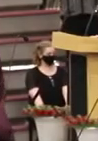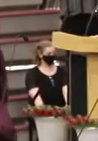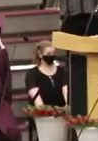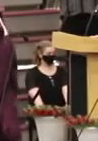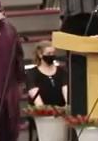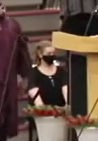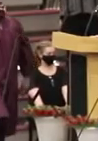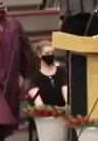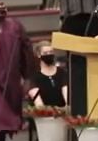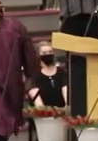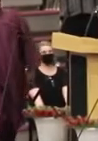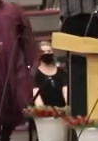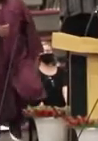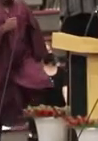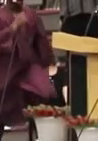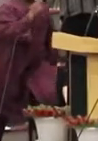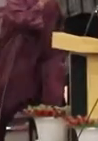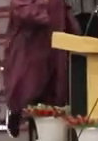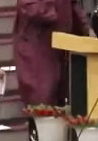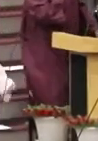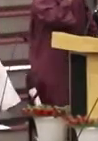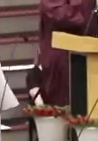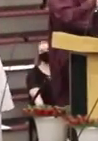Josiah Jackson.